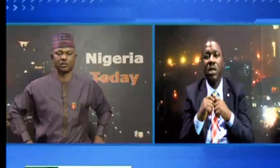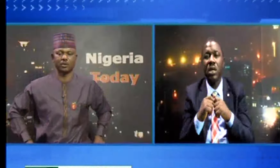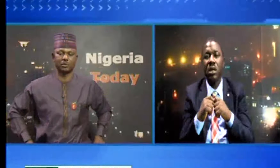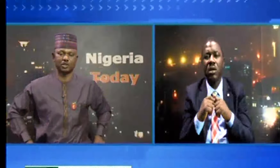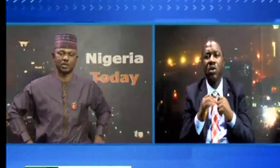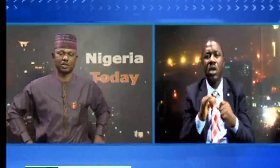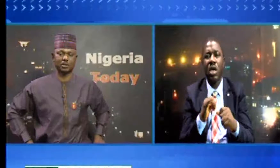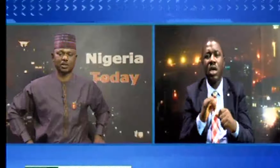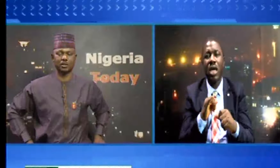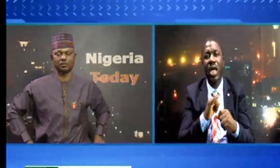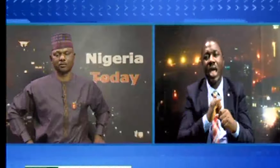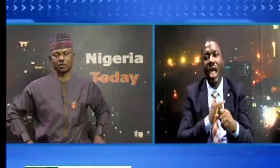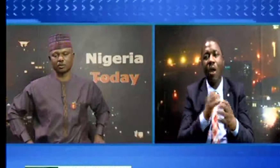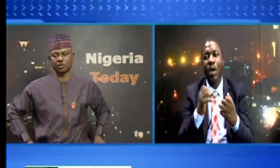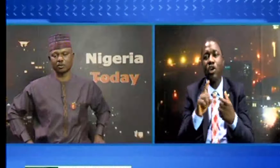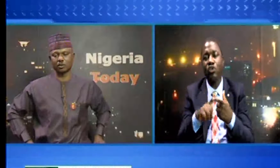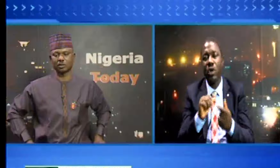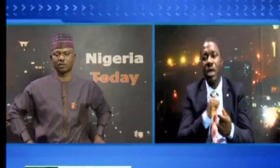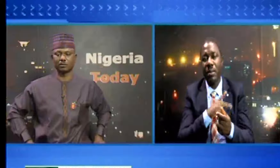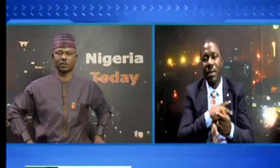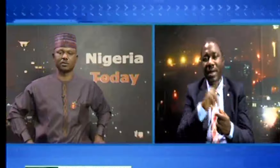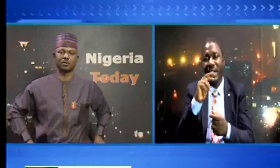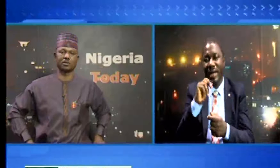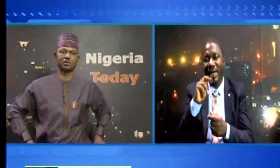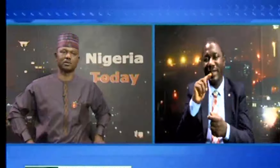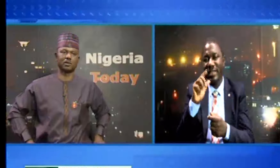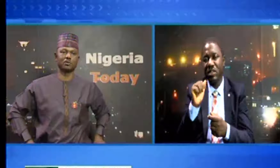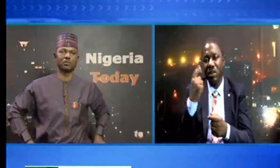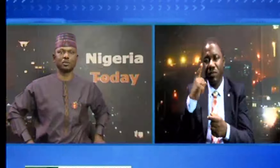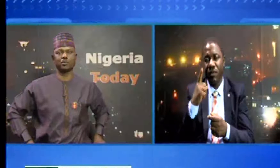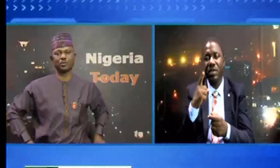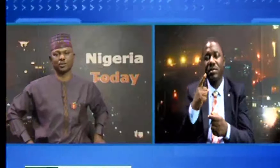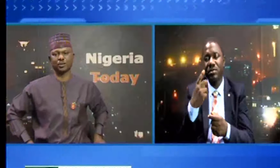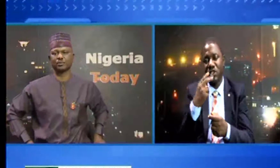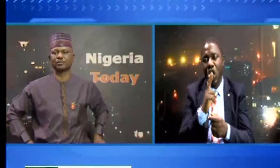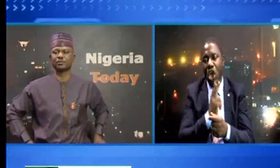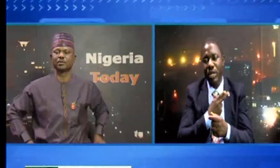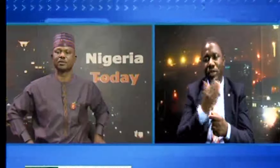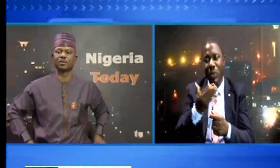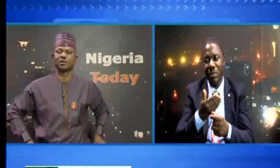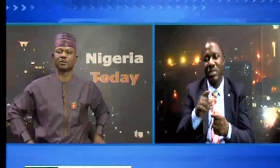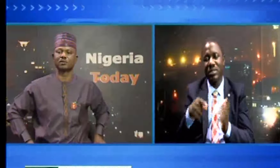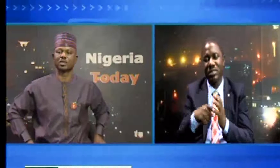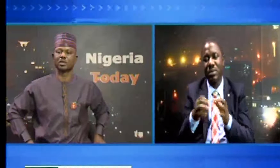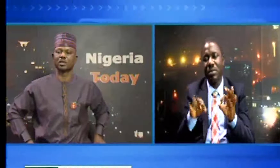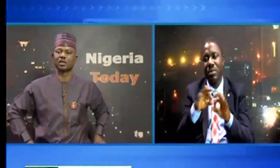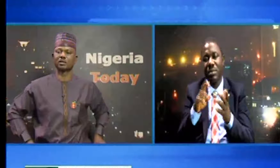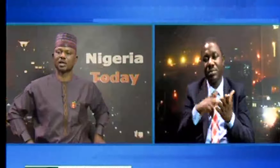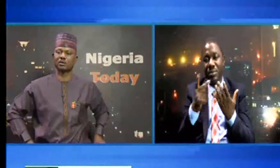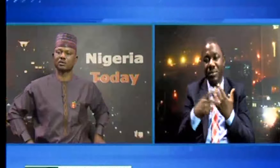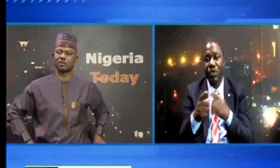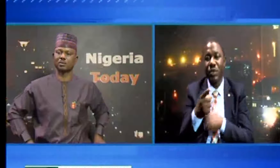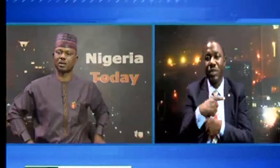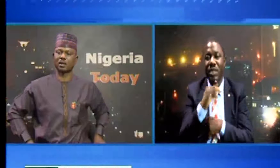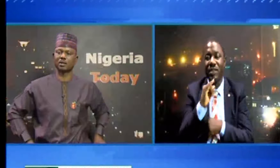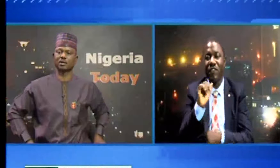I want to appreciate it for this evening on this very important program. Today is start